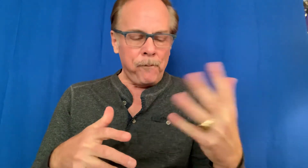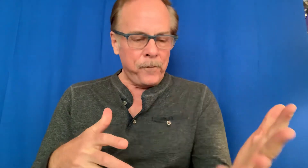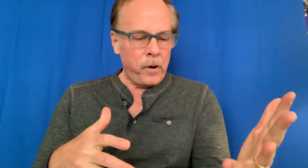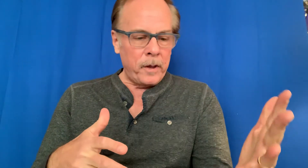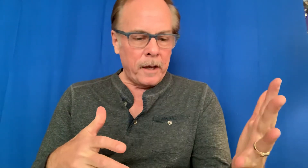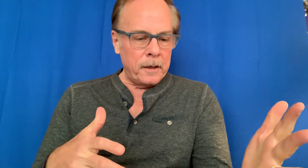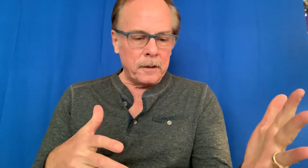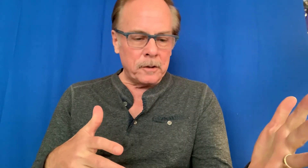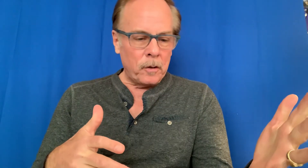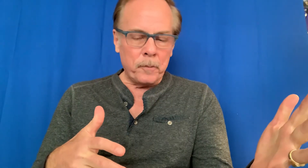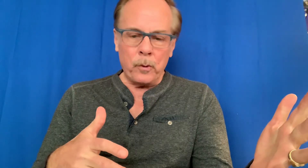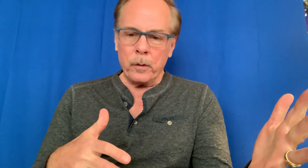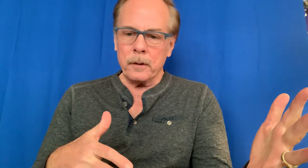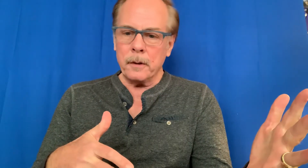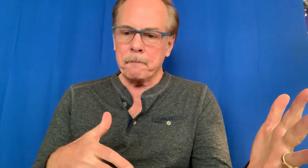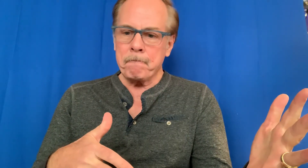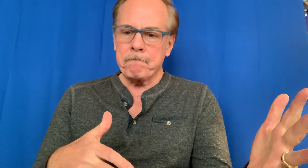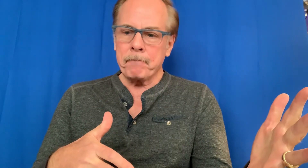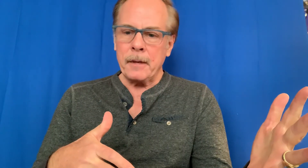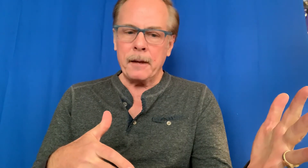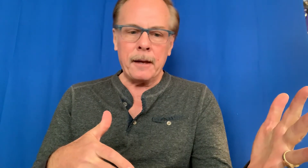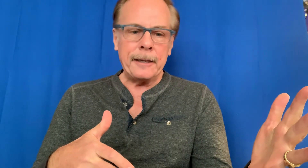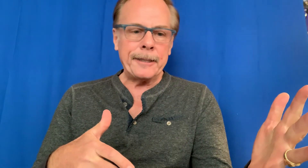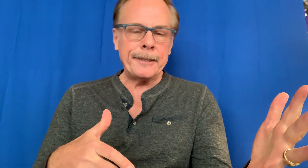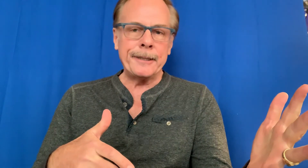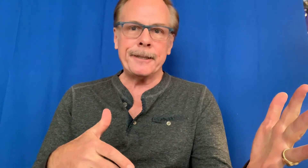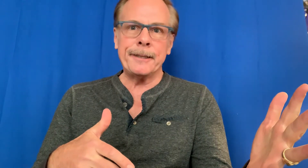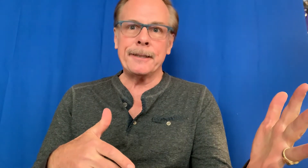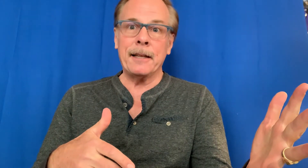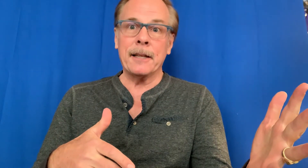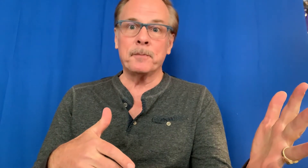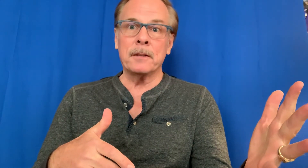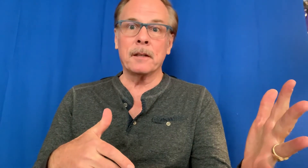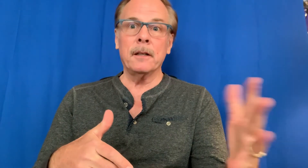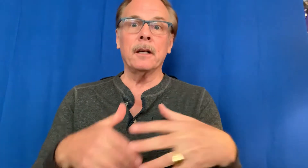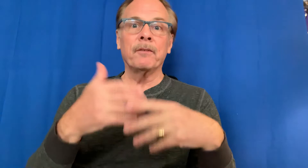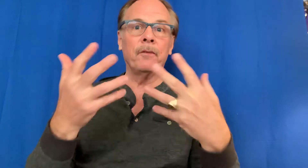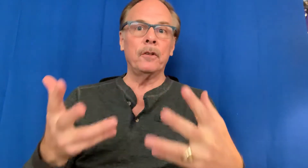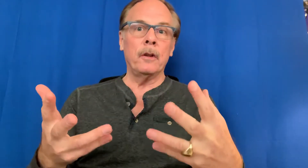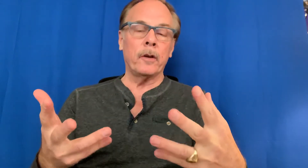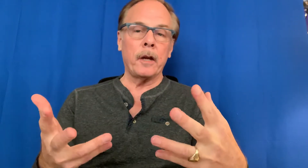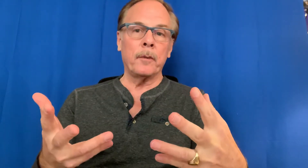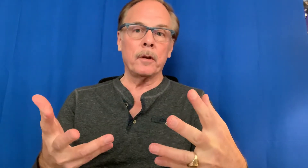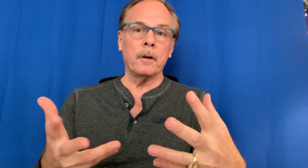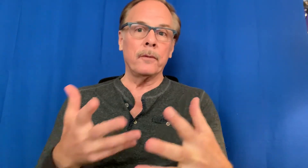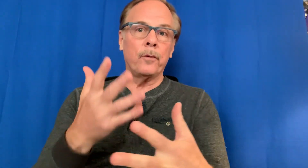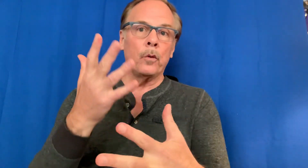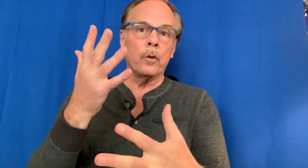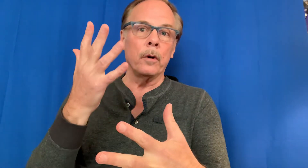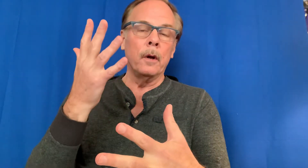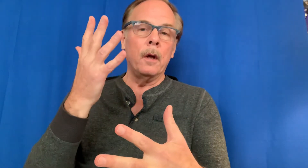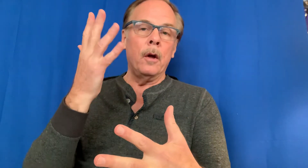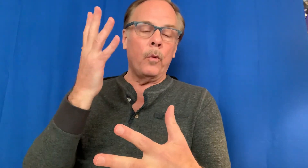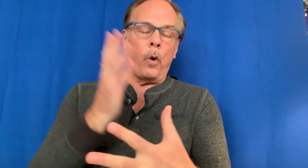So the ending is so important. And that's basically it. I've given you the vocabulary for